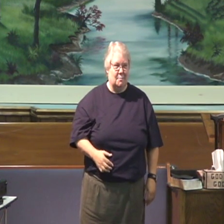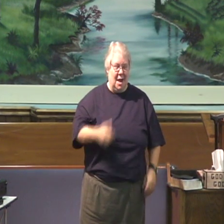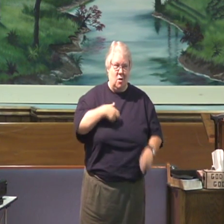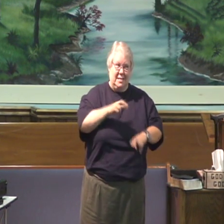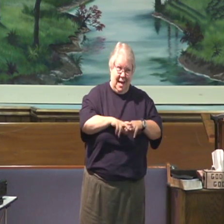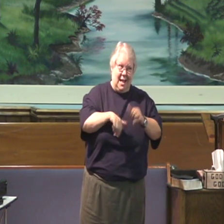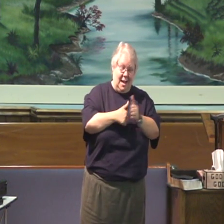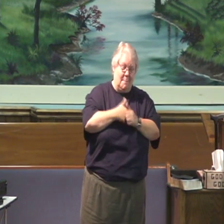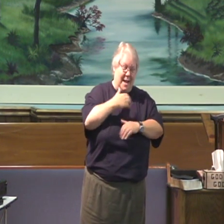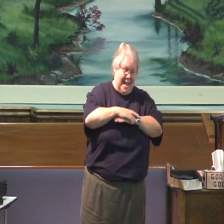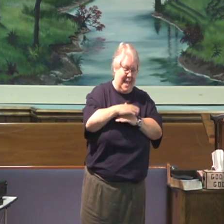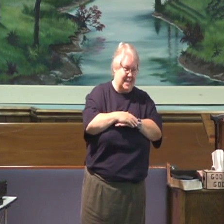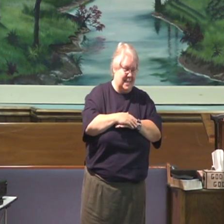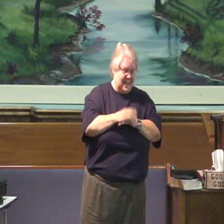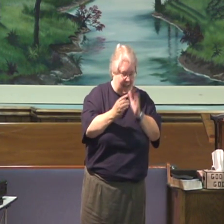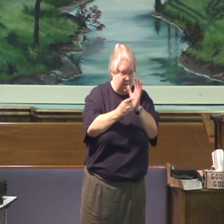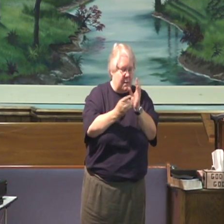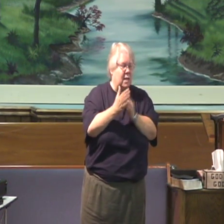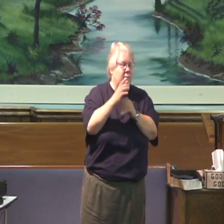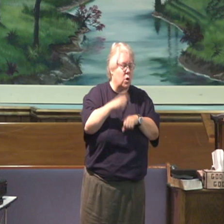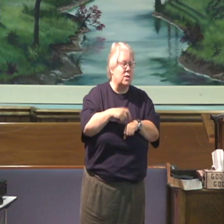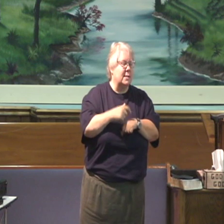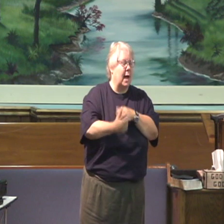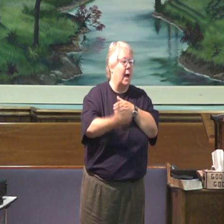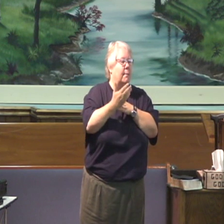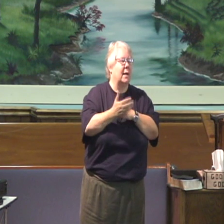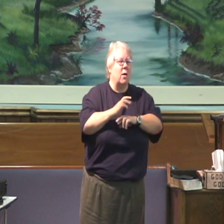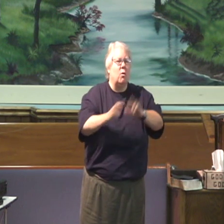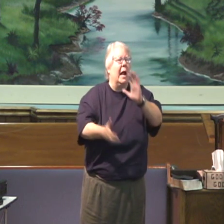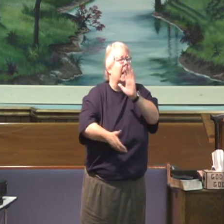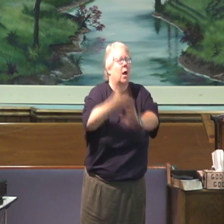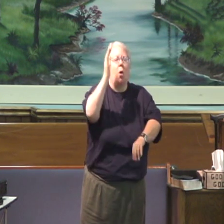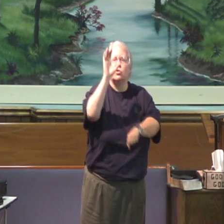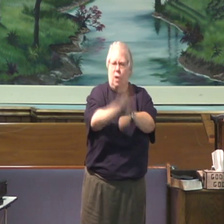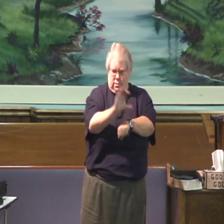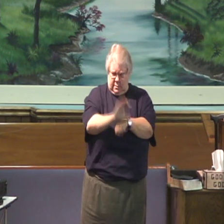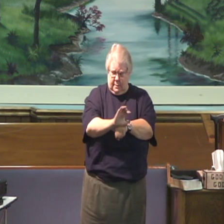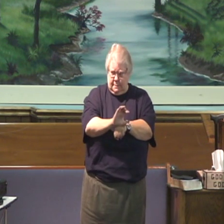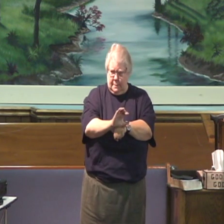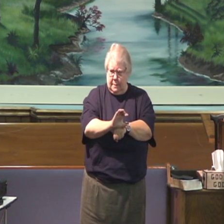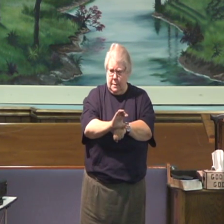But I was sitting at my desk having my devotion time, getting ready to go to church.